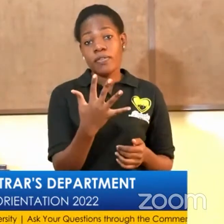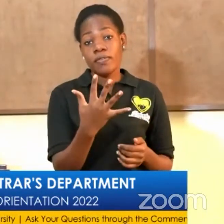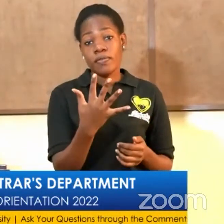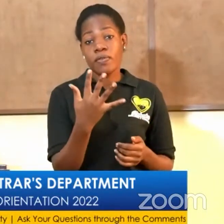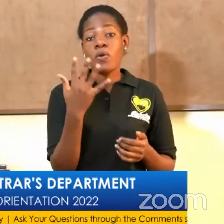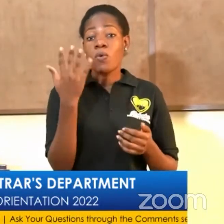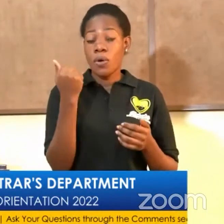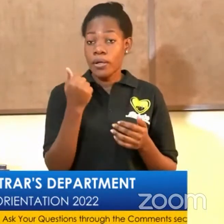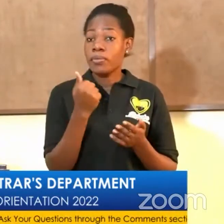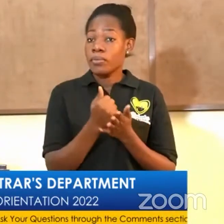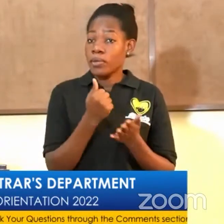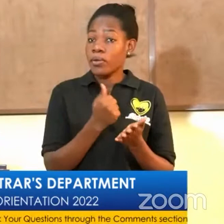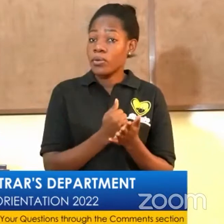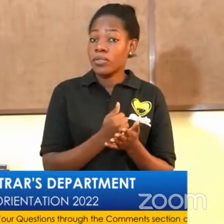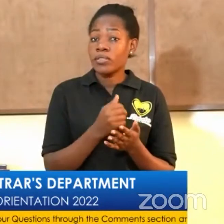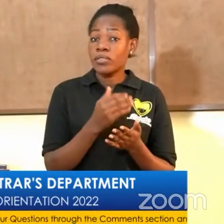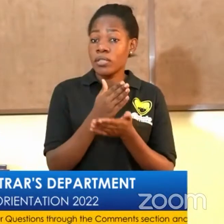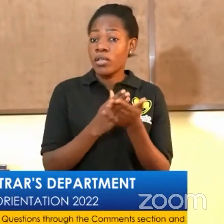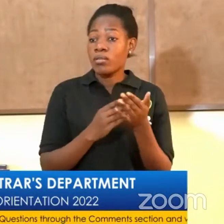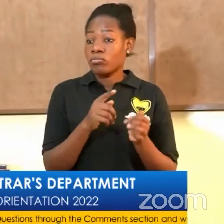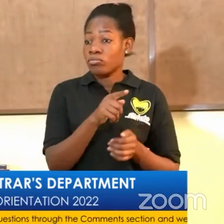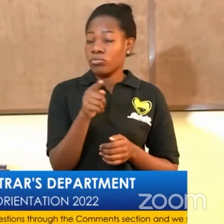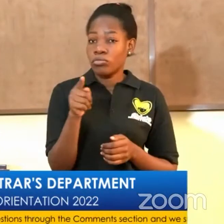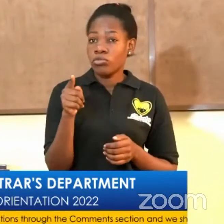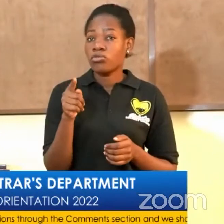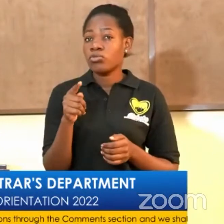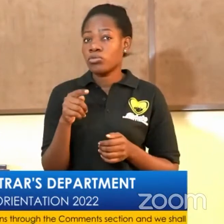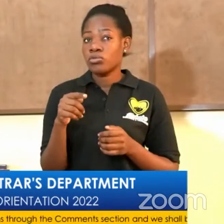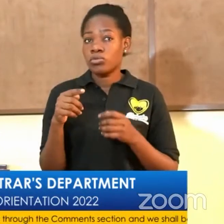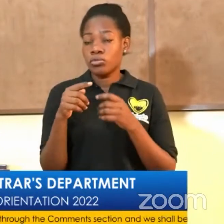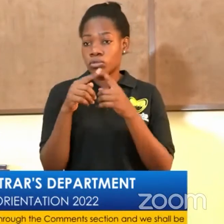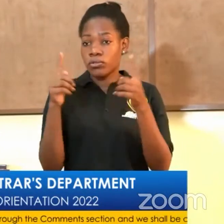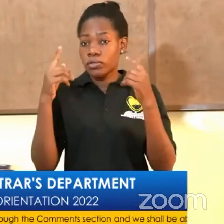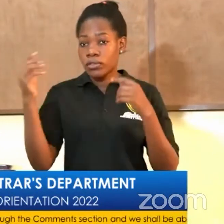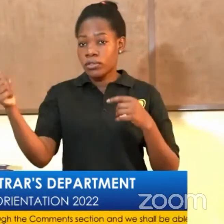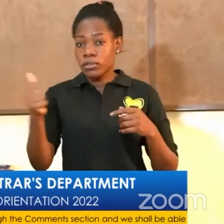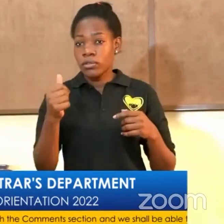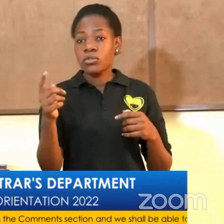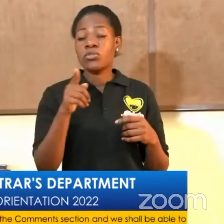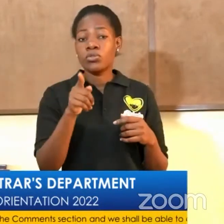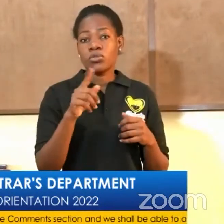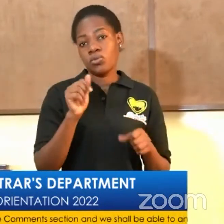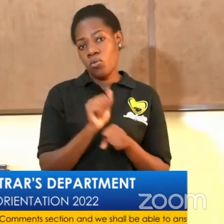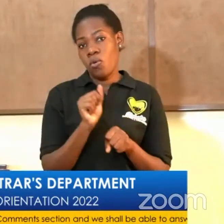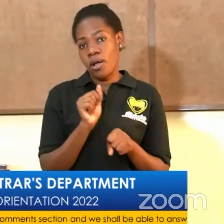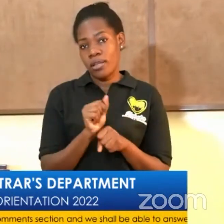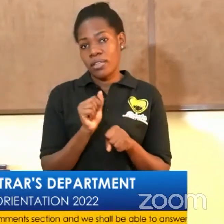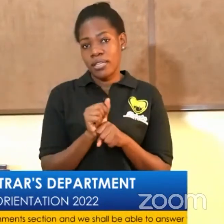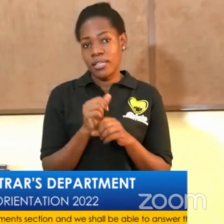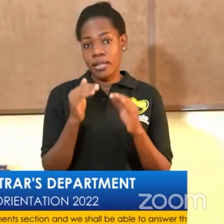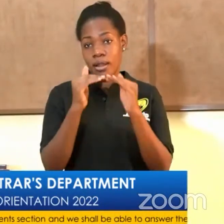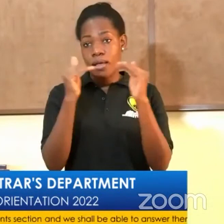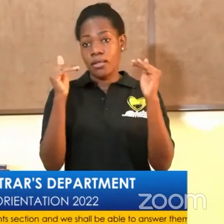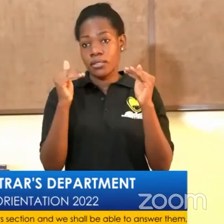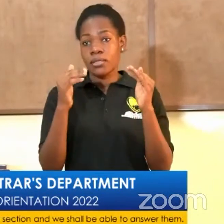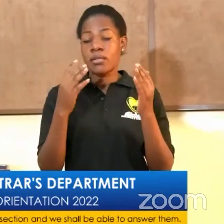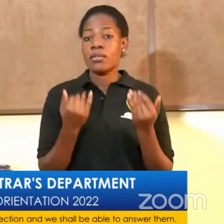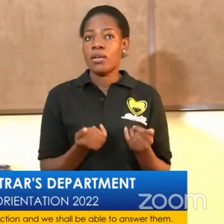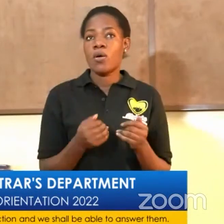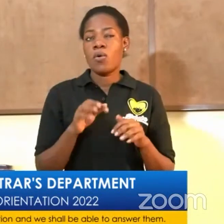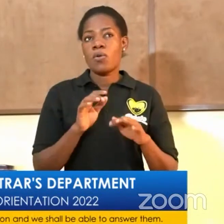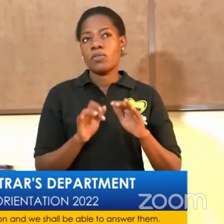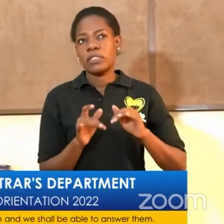Because some of you who have been admitted by the university, you already work in class. So offices